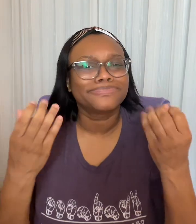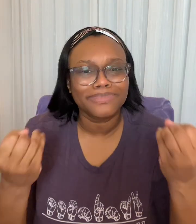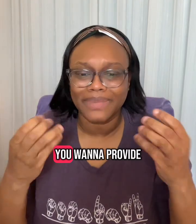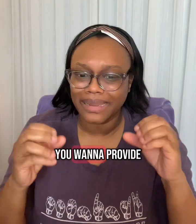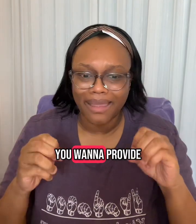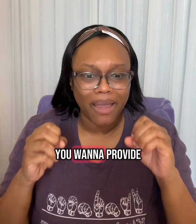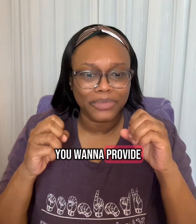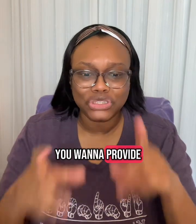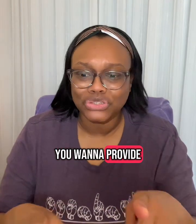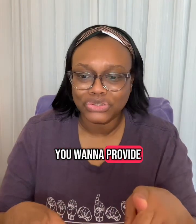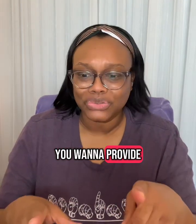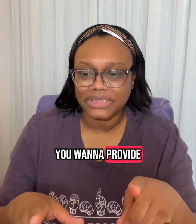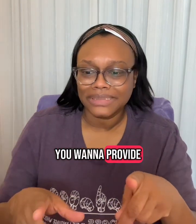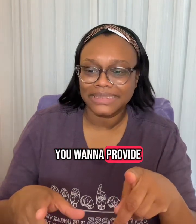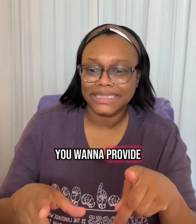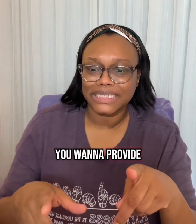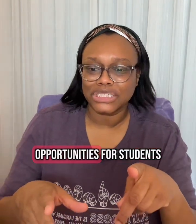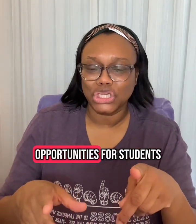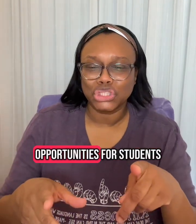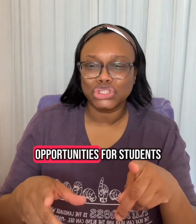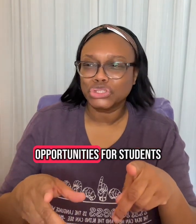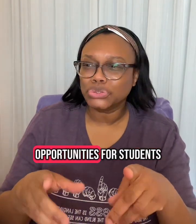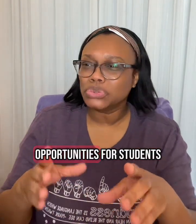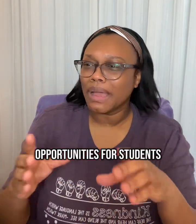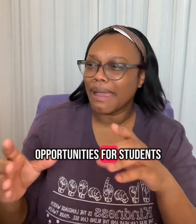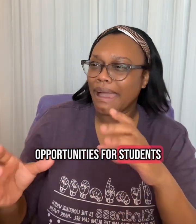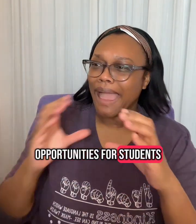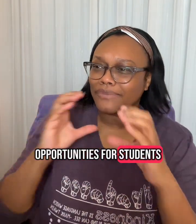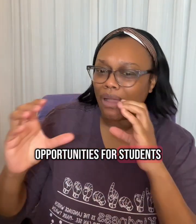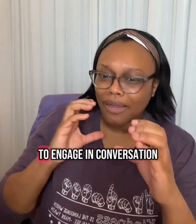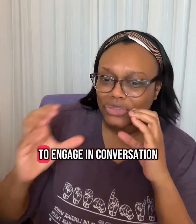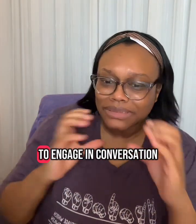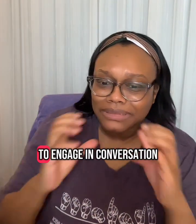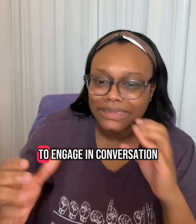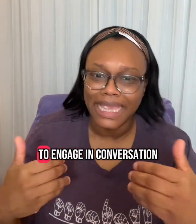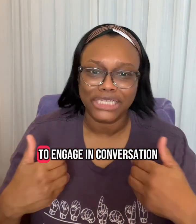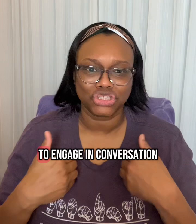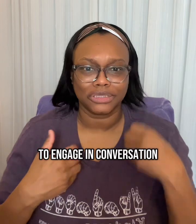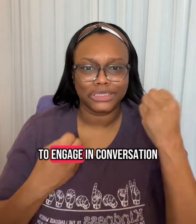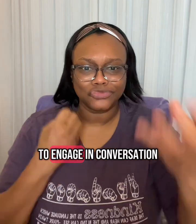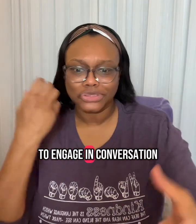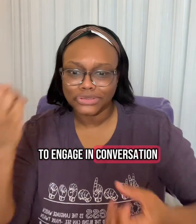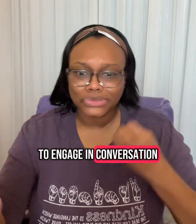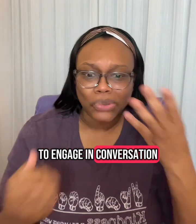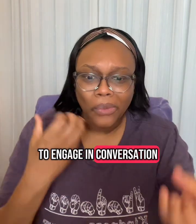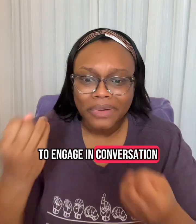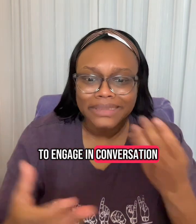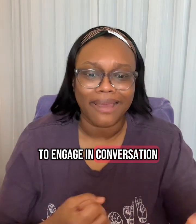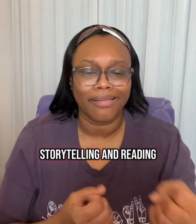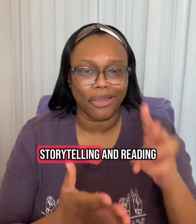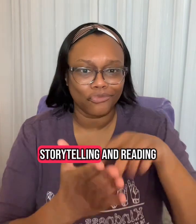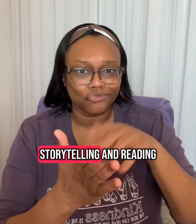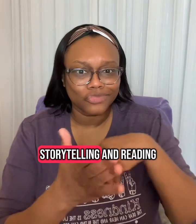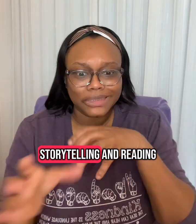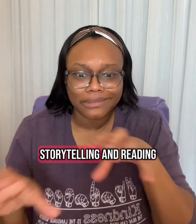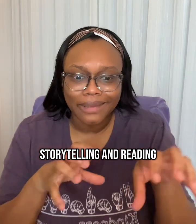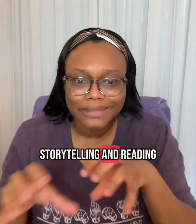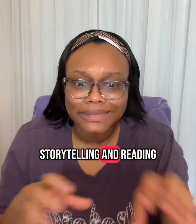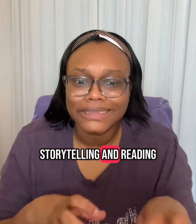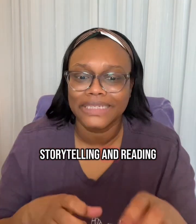You want to provide opportunities for students to engage in conversation, storytelling, and